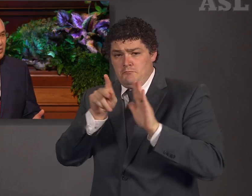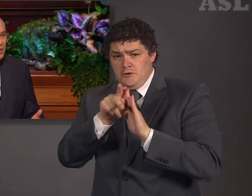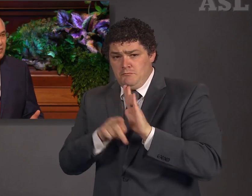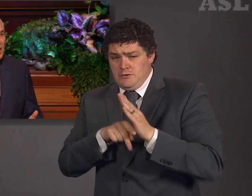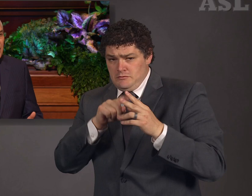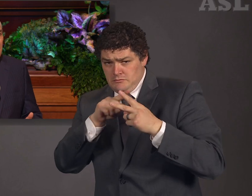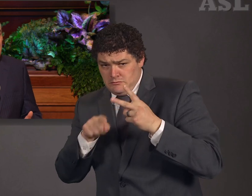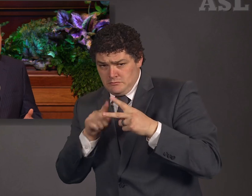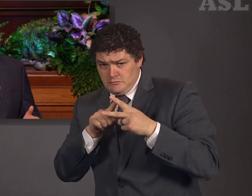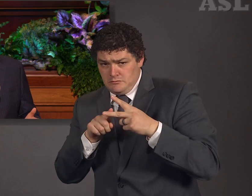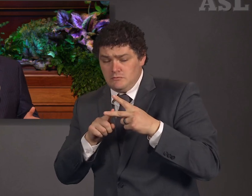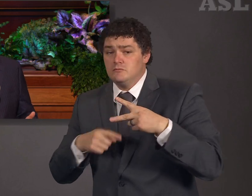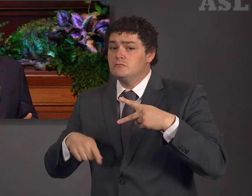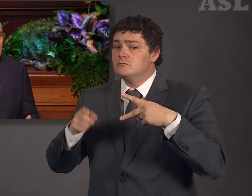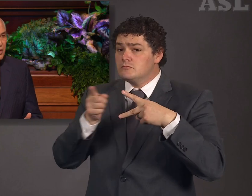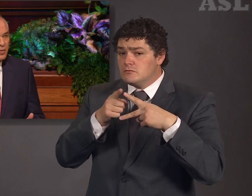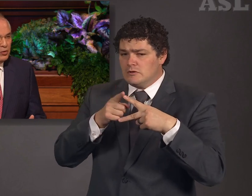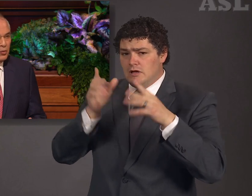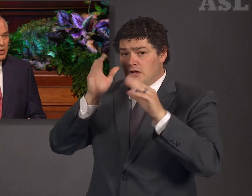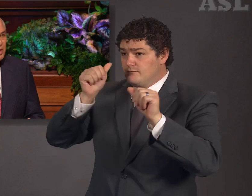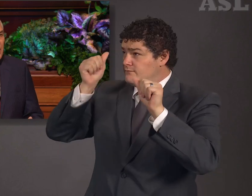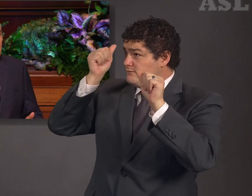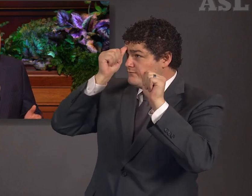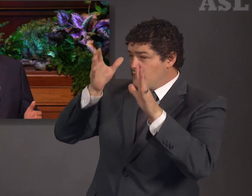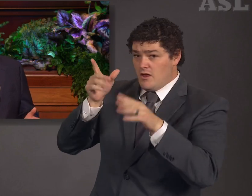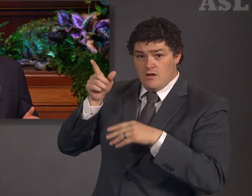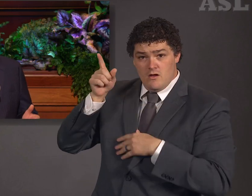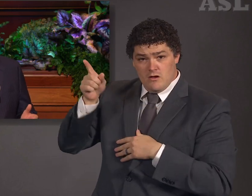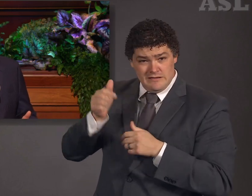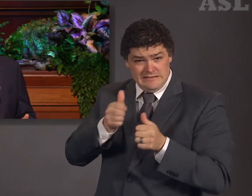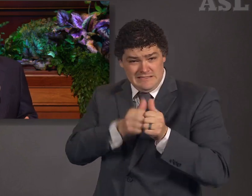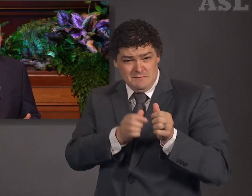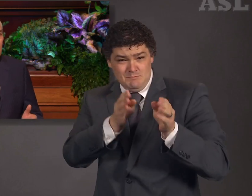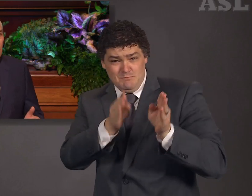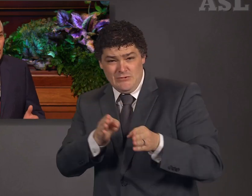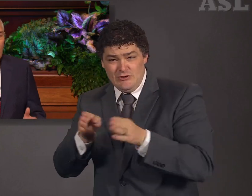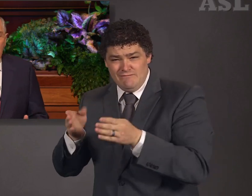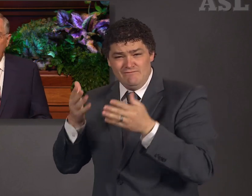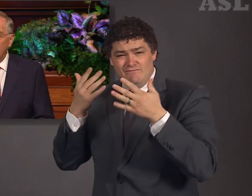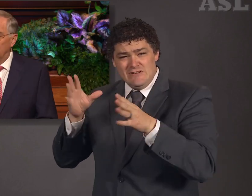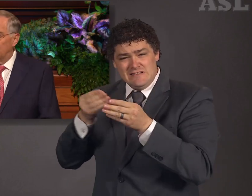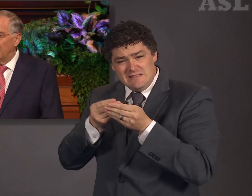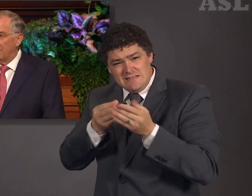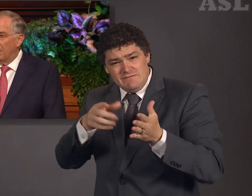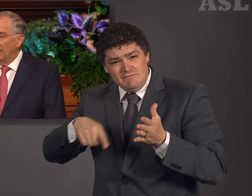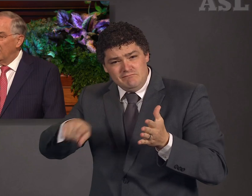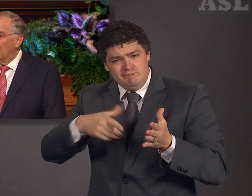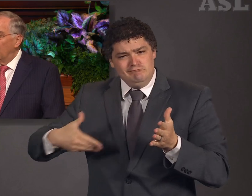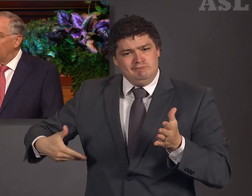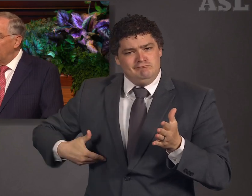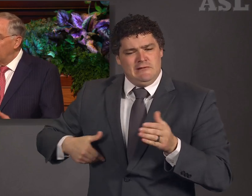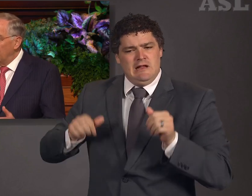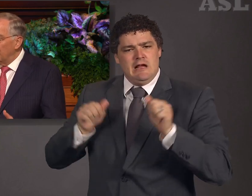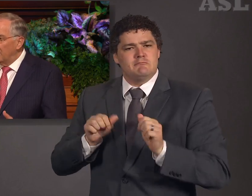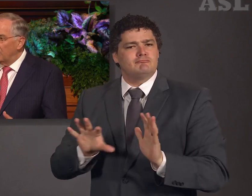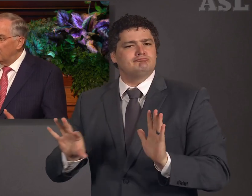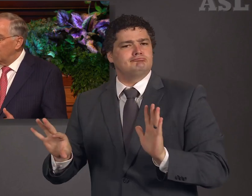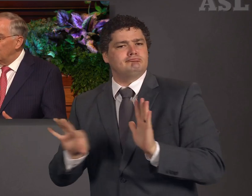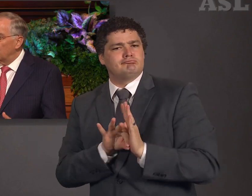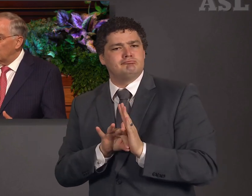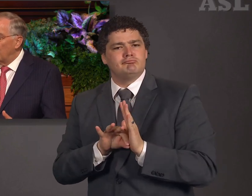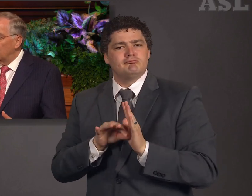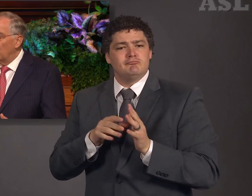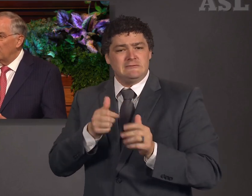our Heavenly Father has given each individual his or her moral agency, with the ability